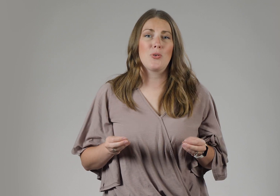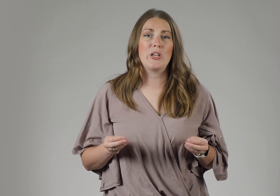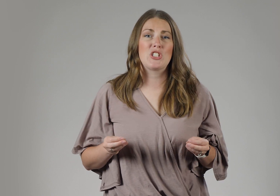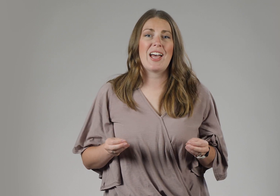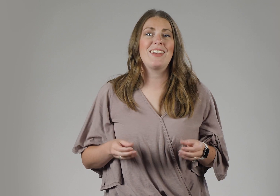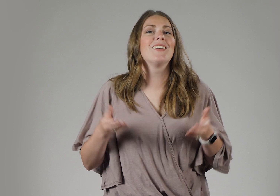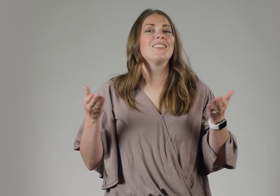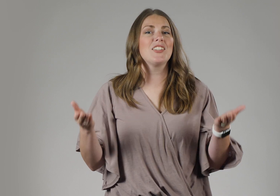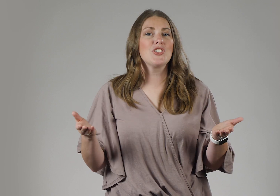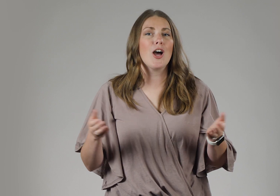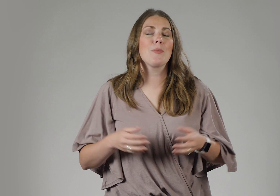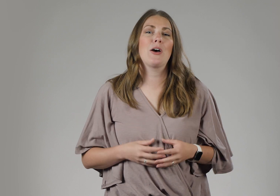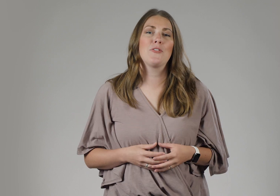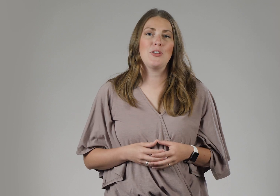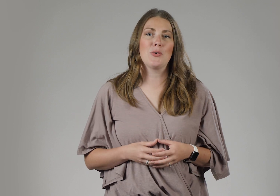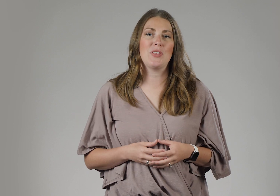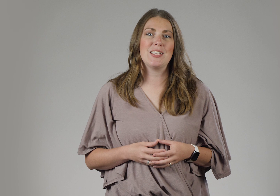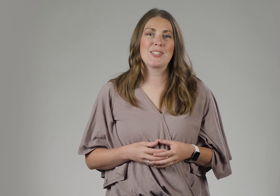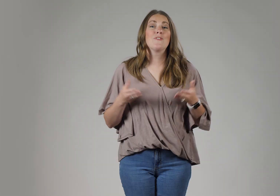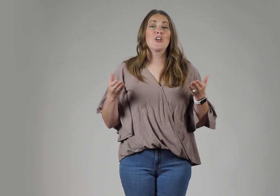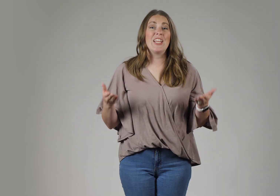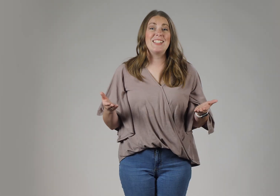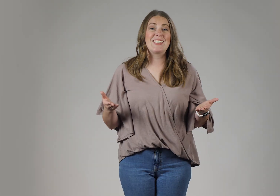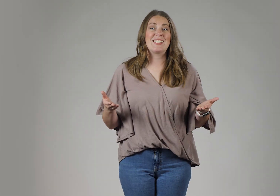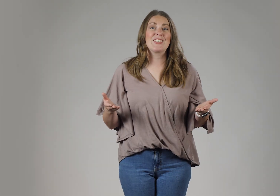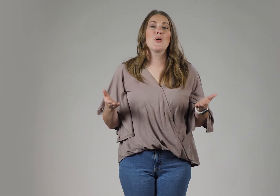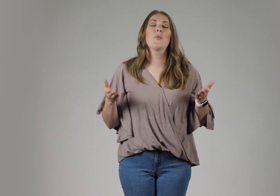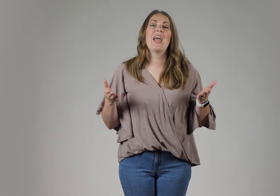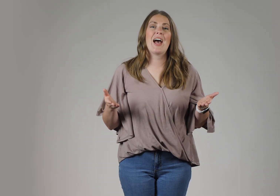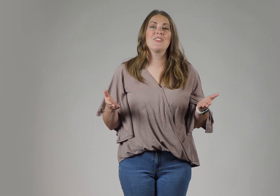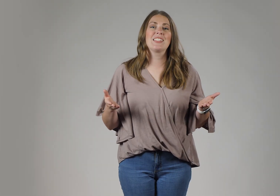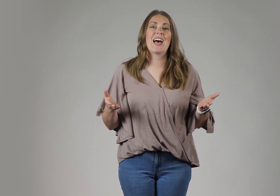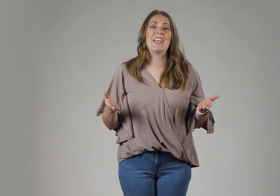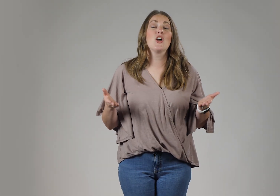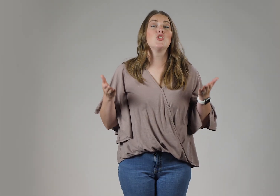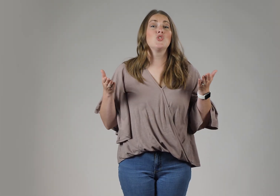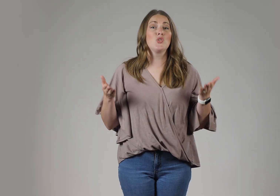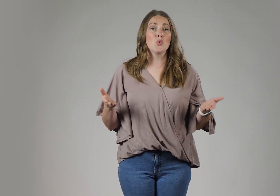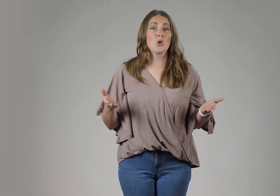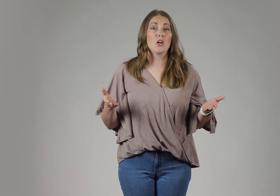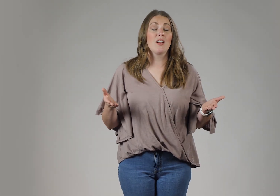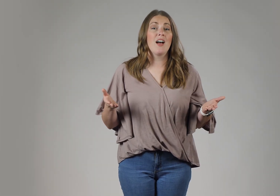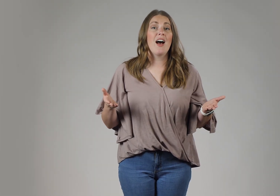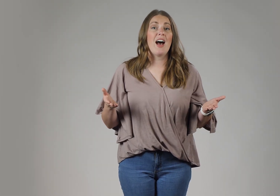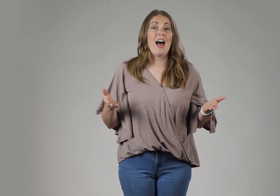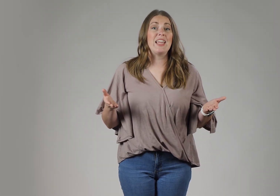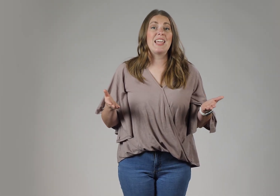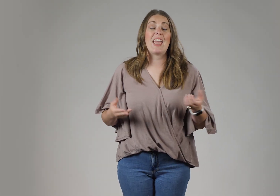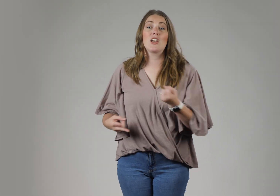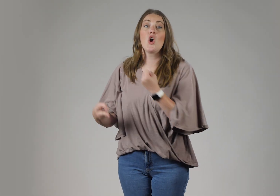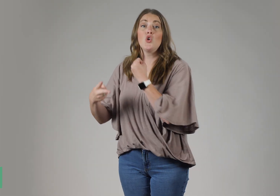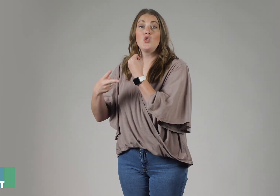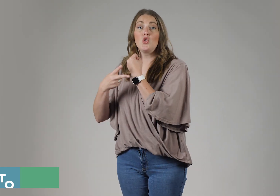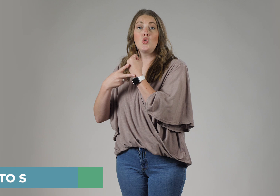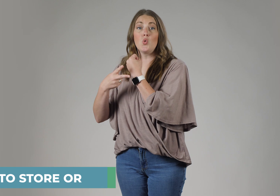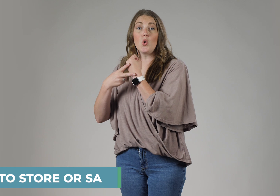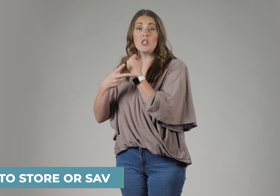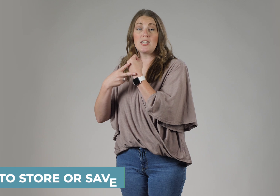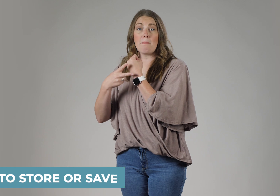each sign, let's talk about a few of these. For instance, we have the sign store. I can store